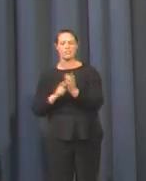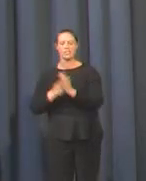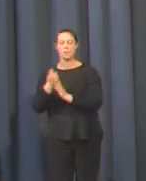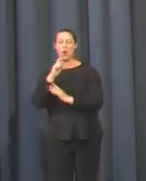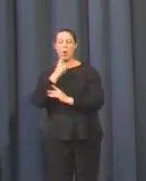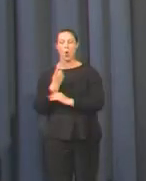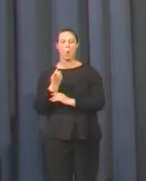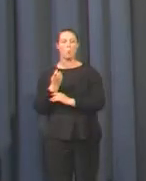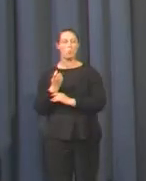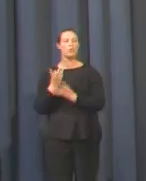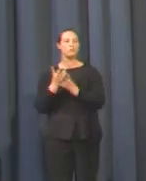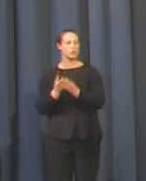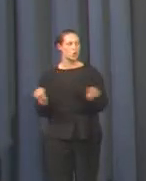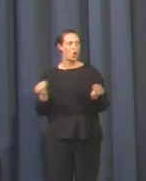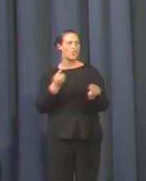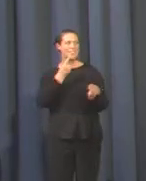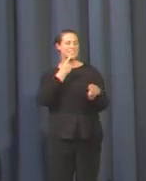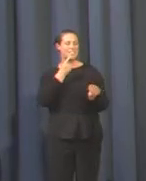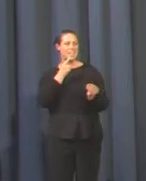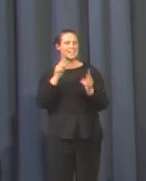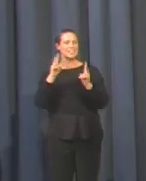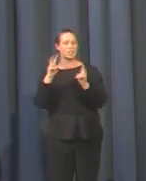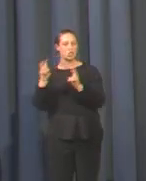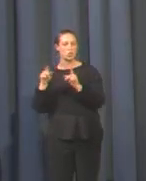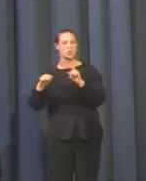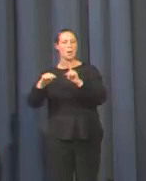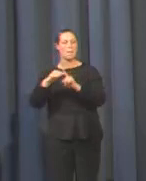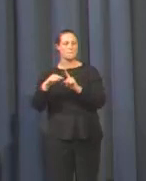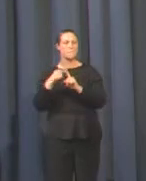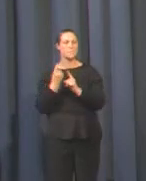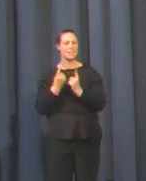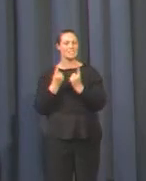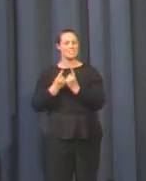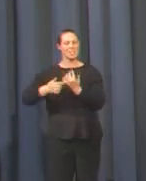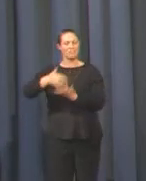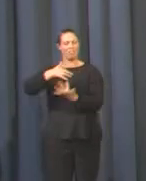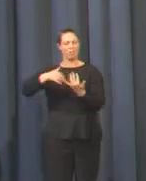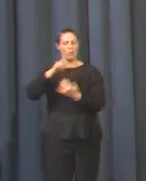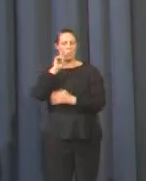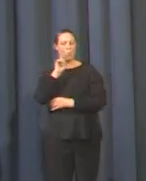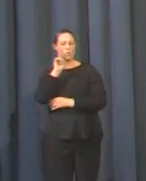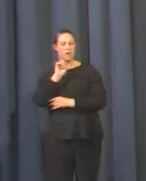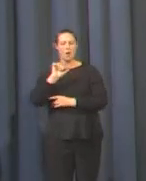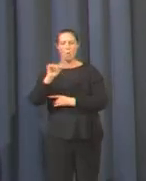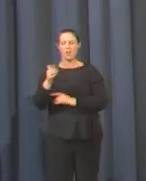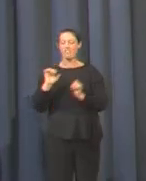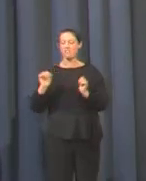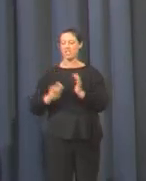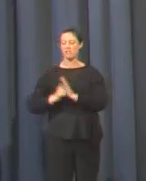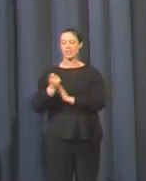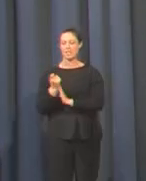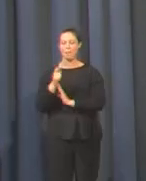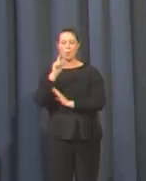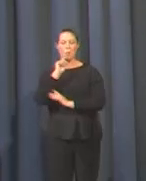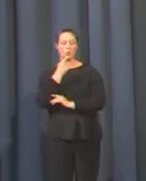you described. So you have after that upgrade, you would likely have a completely different